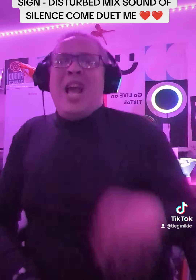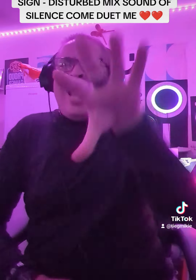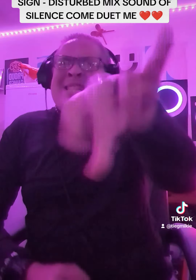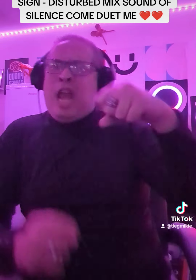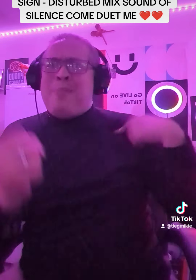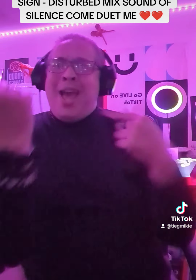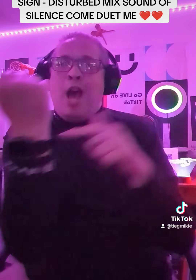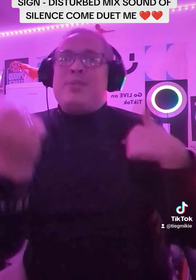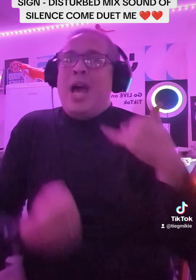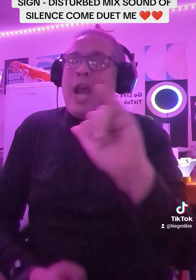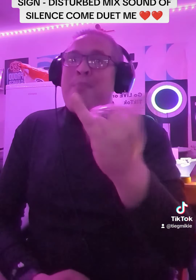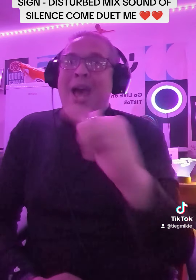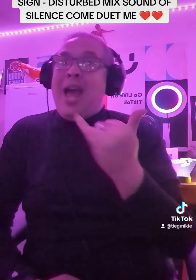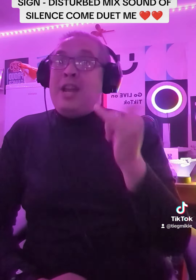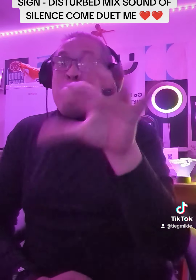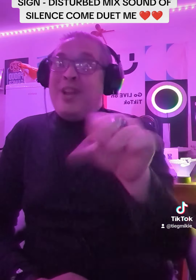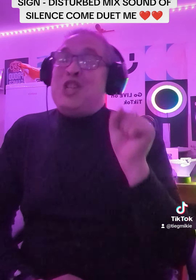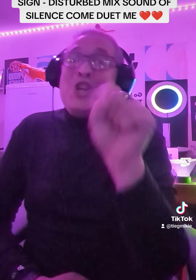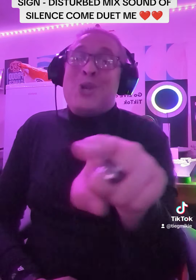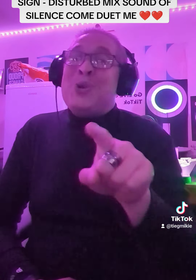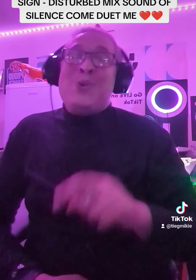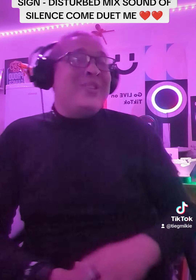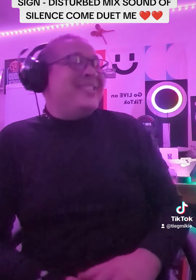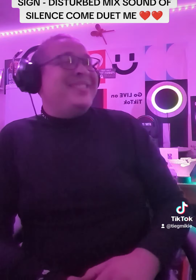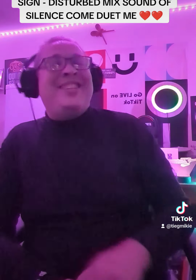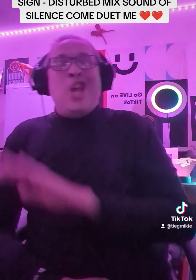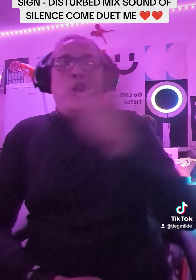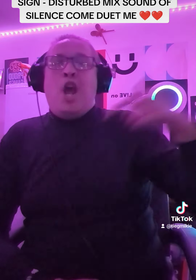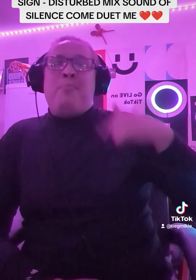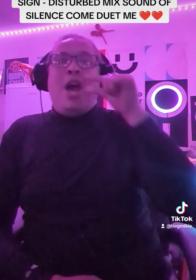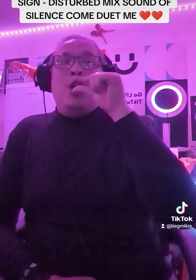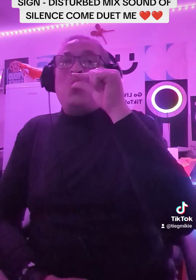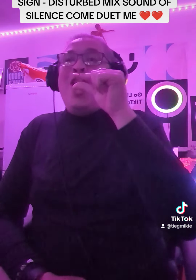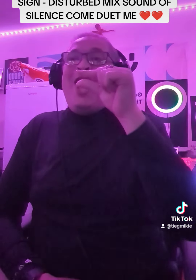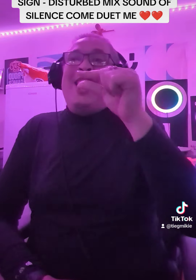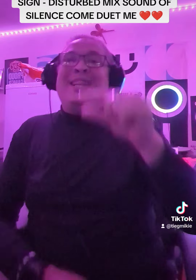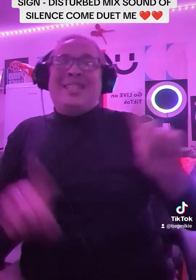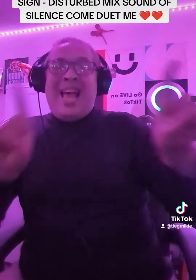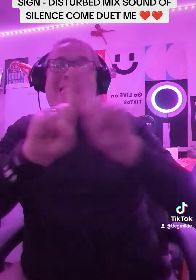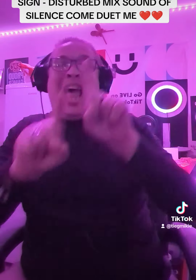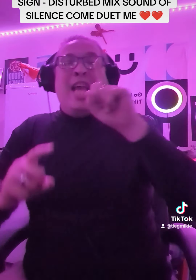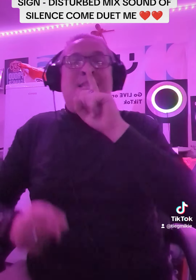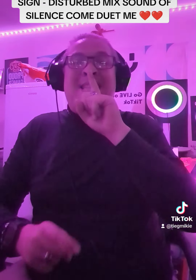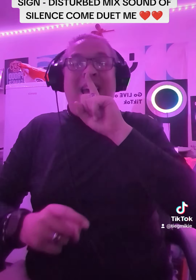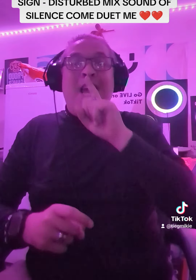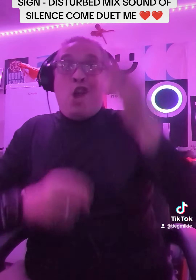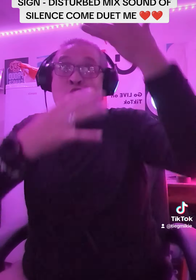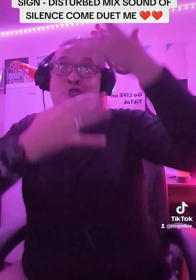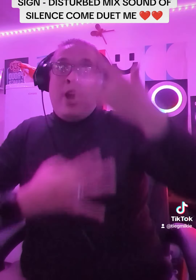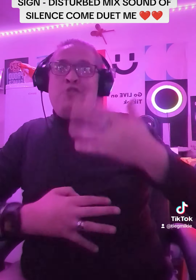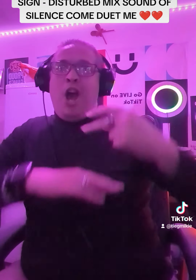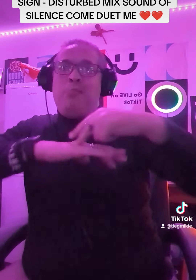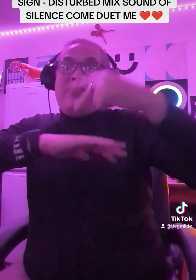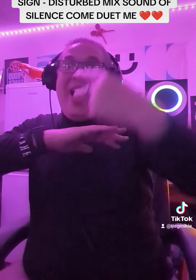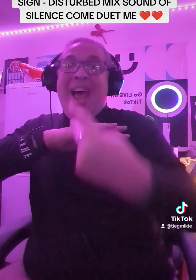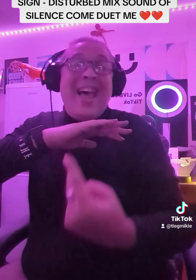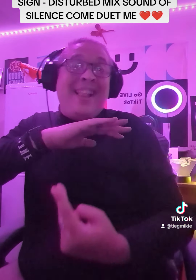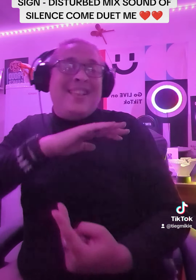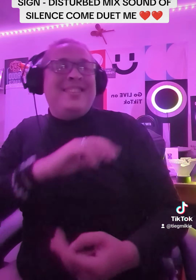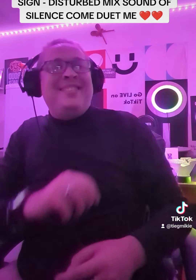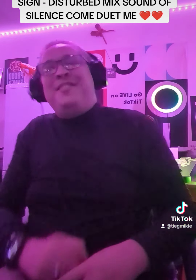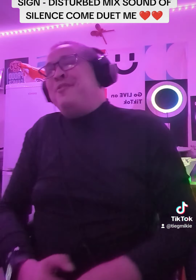Play my arms and I'm behind read you But my words like silent raindrops